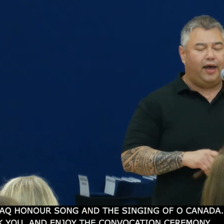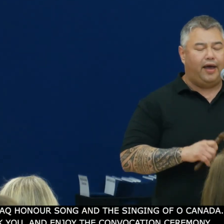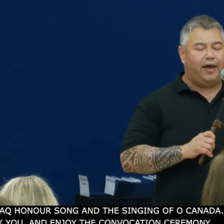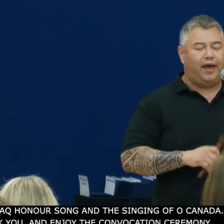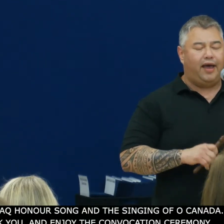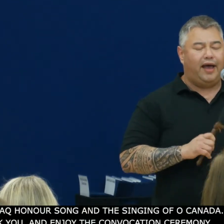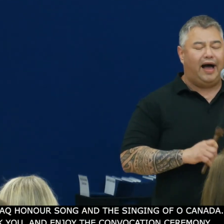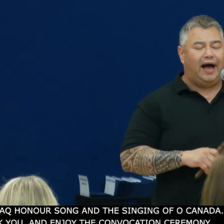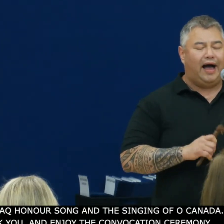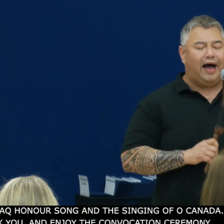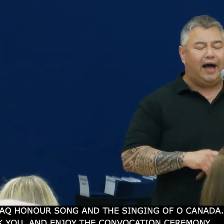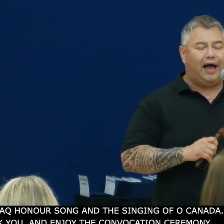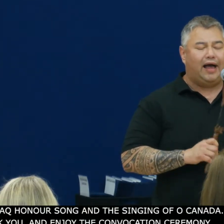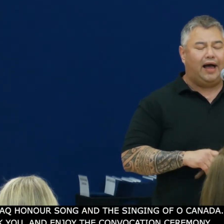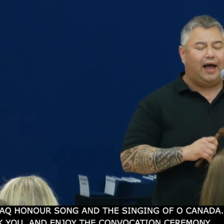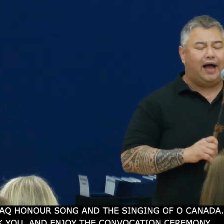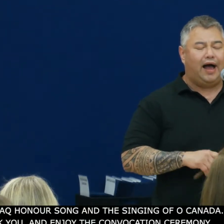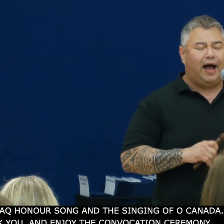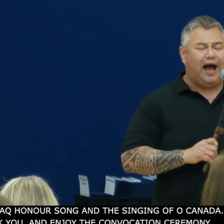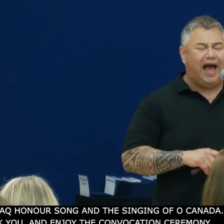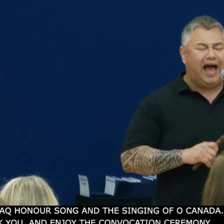oh hey hi